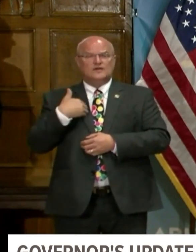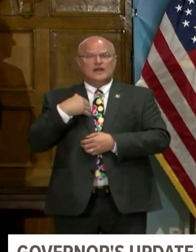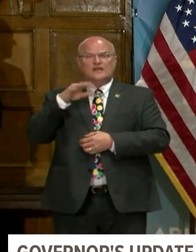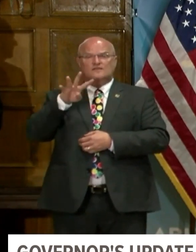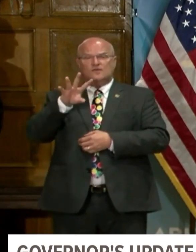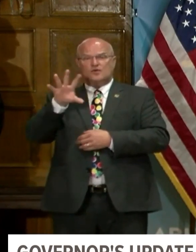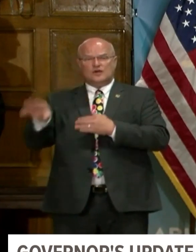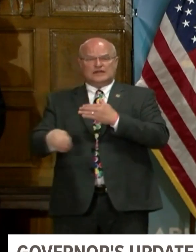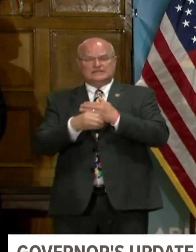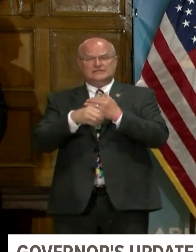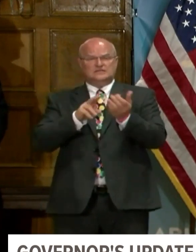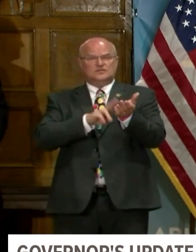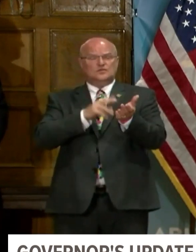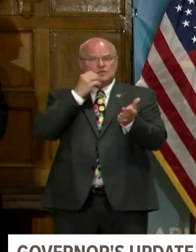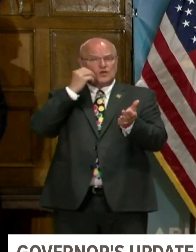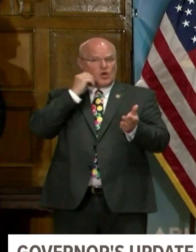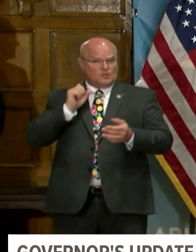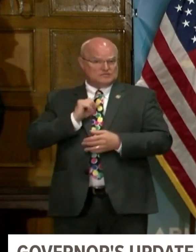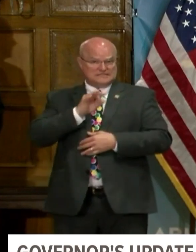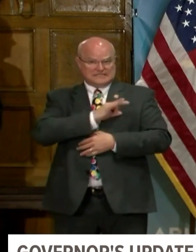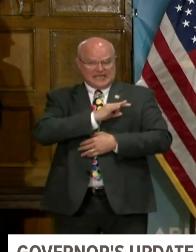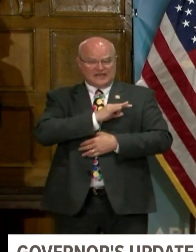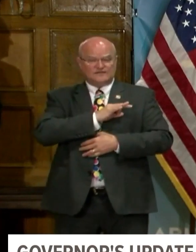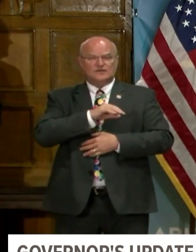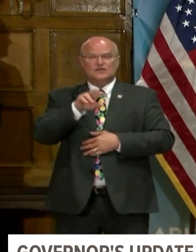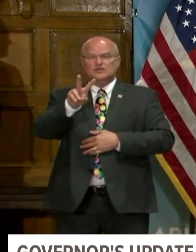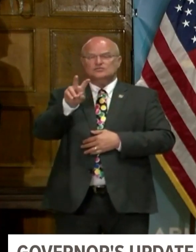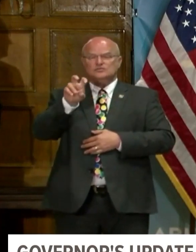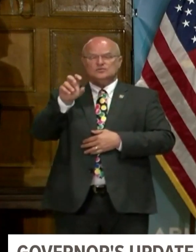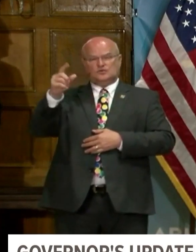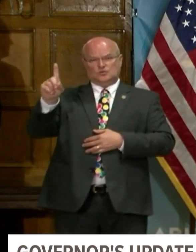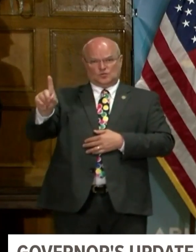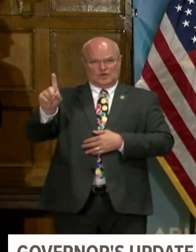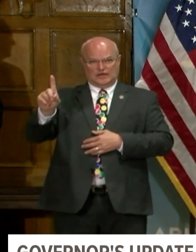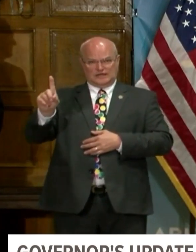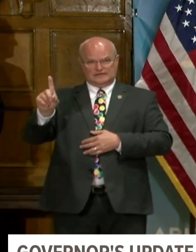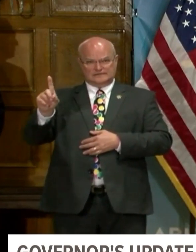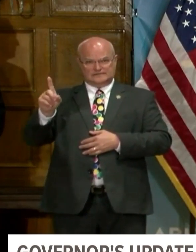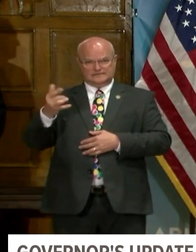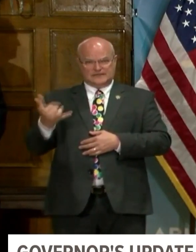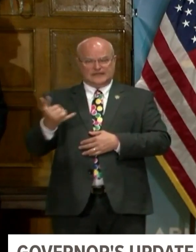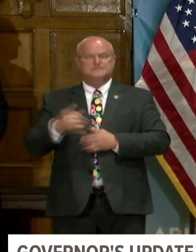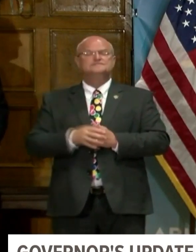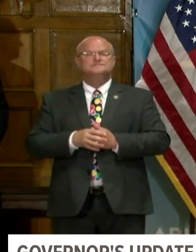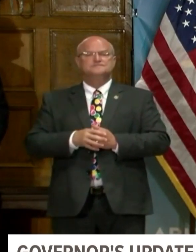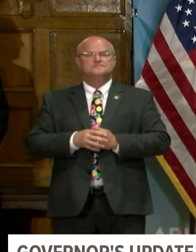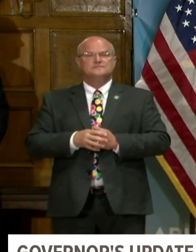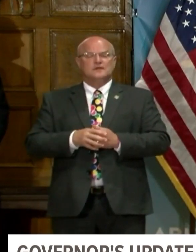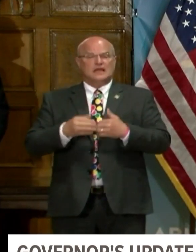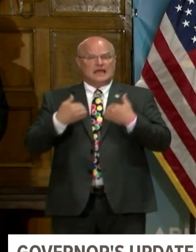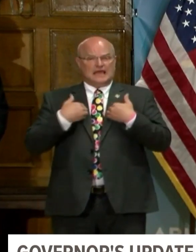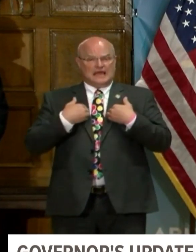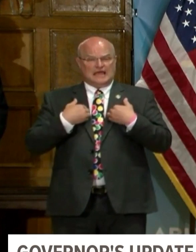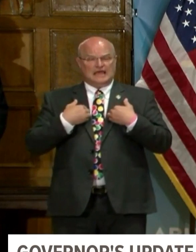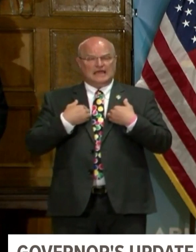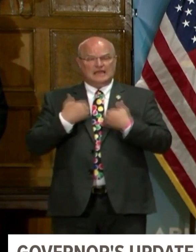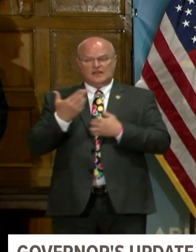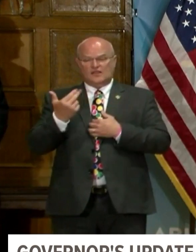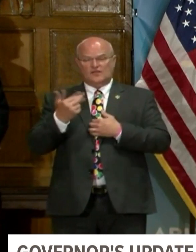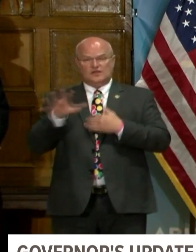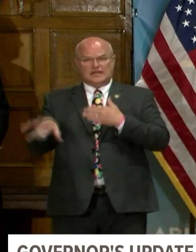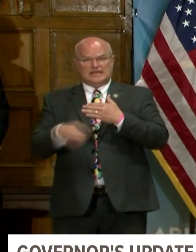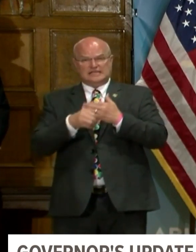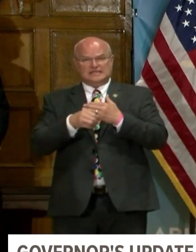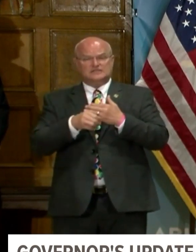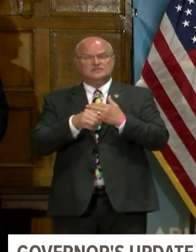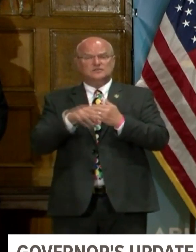4 additional nursing home staff, so we're at 201 there. We have had 13